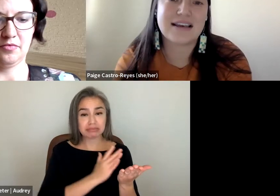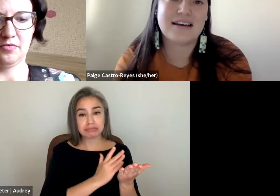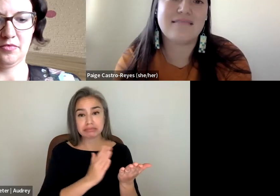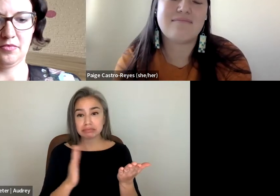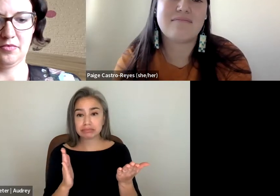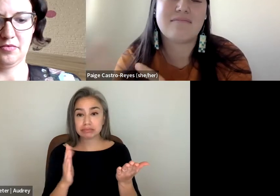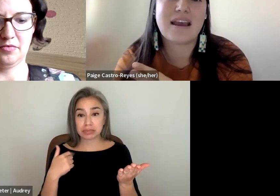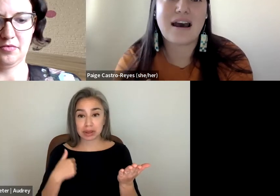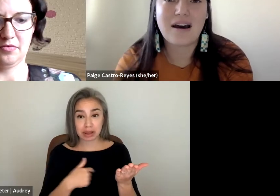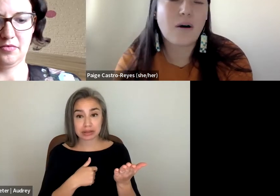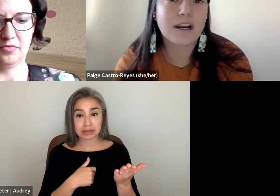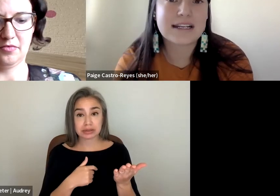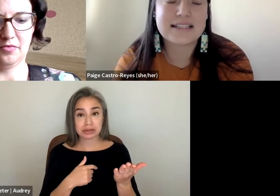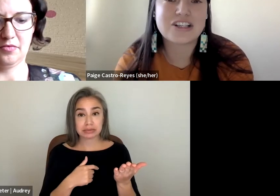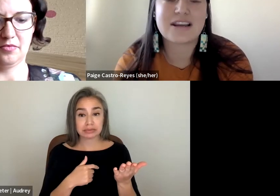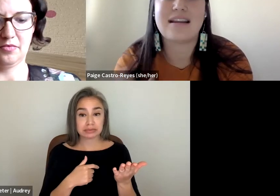as a